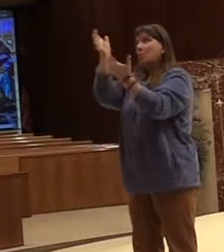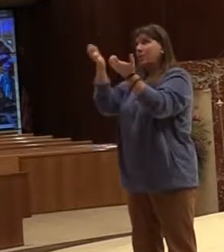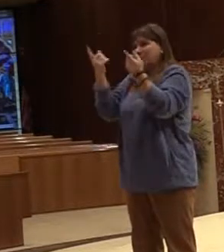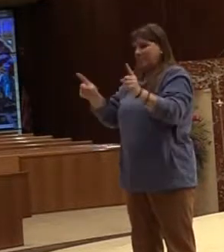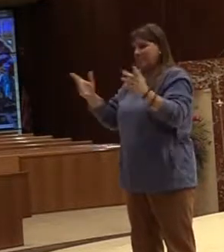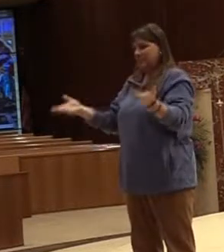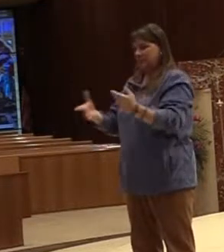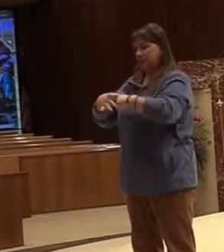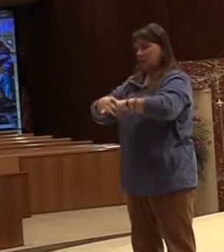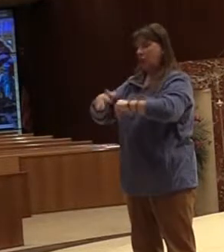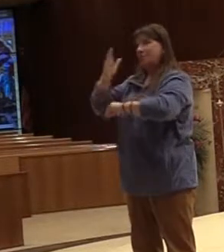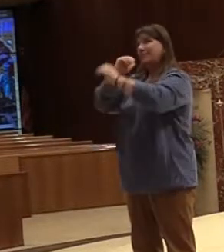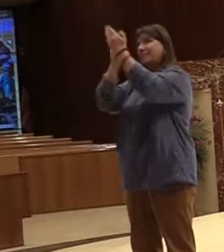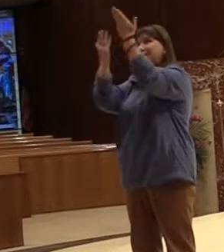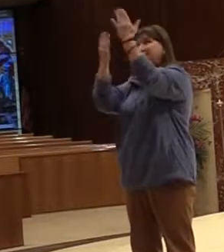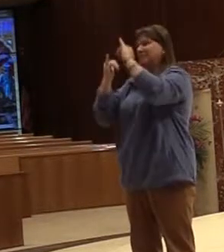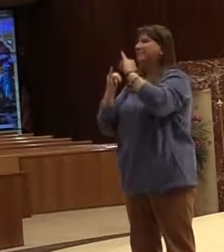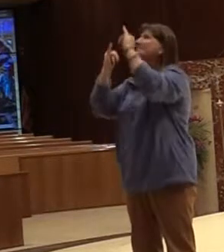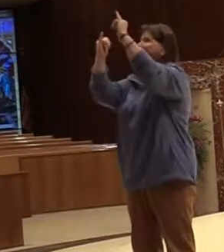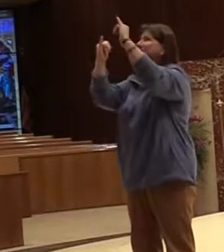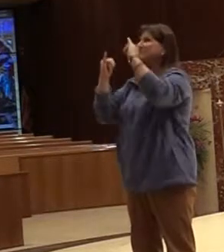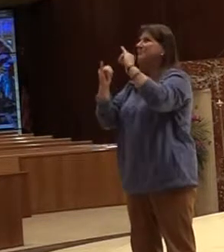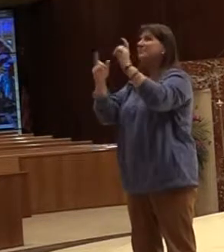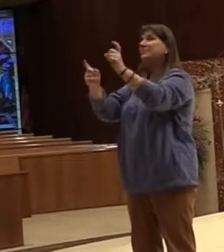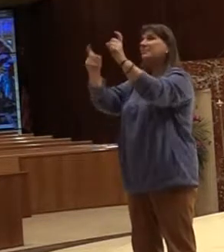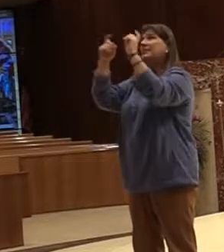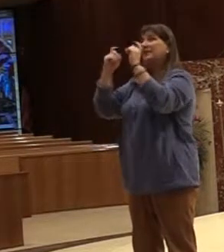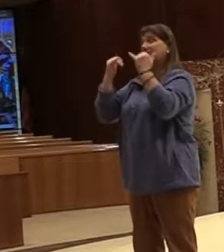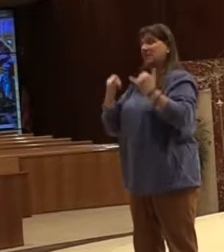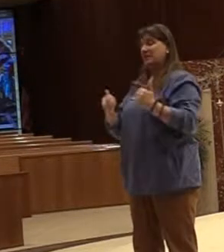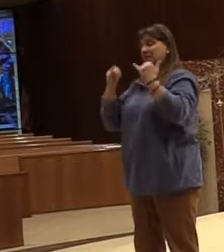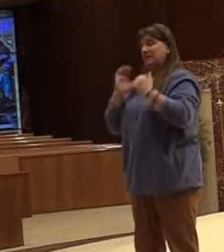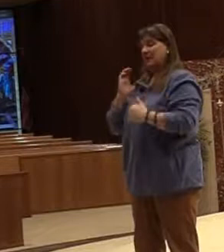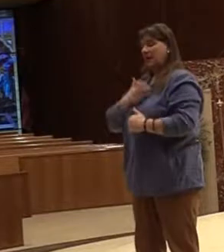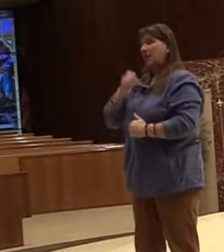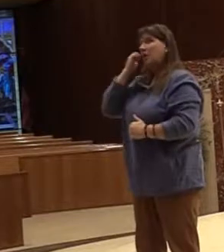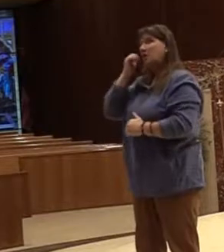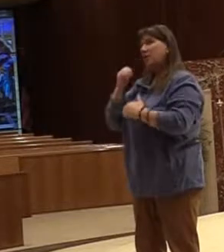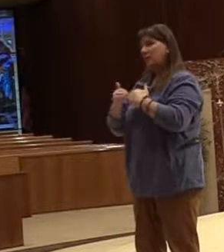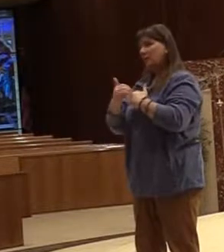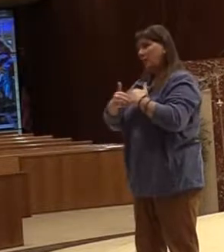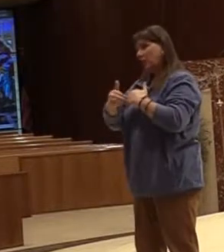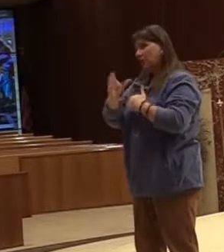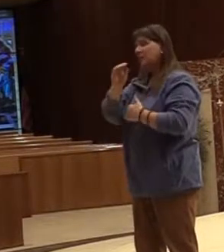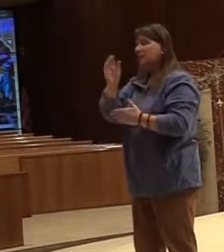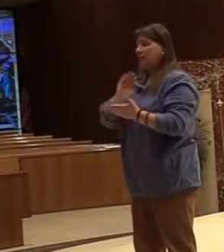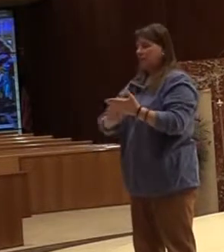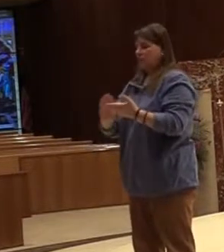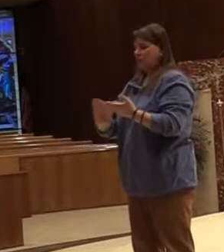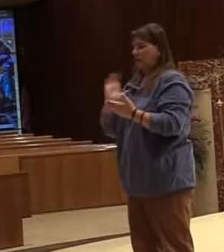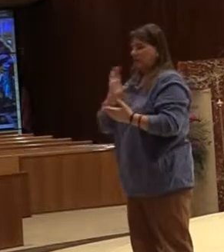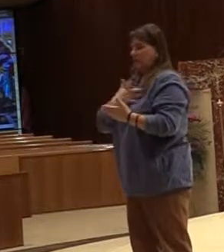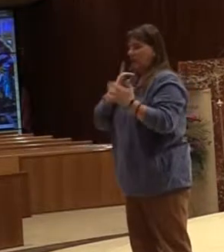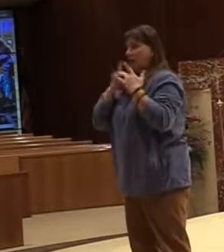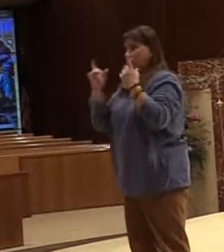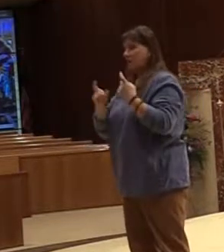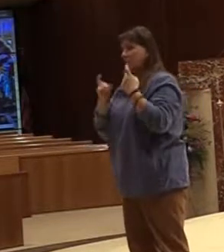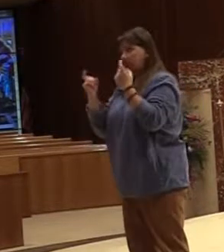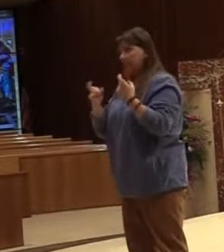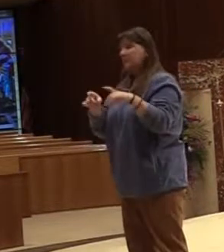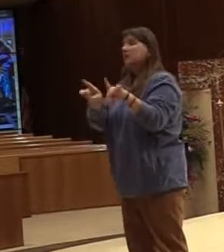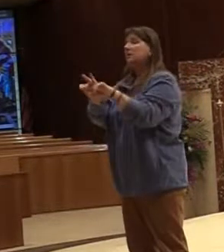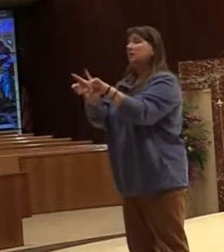will be done, on earth as it is in heaven. Give us this day our daily bread, and forgive us